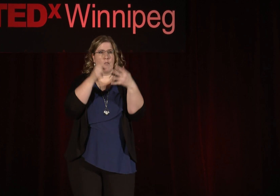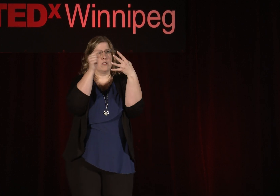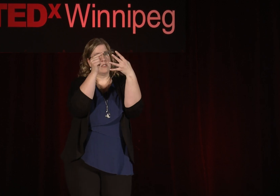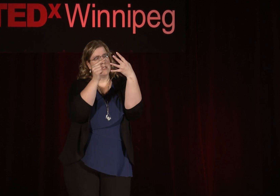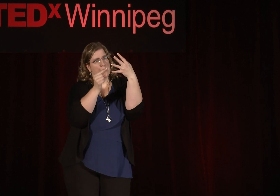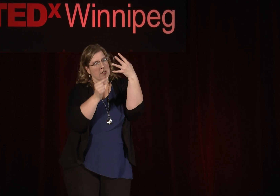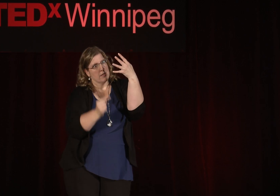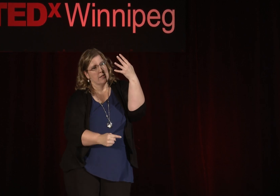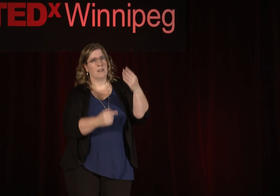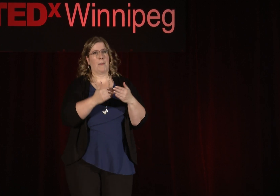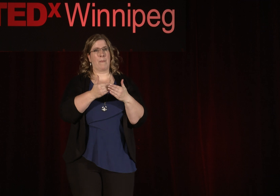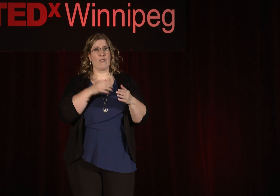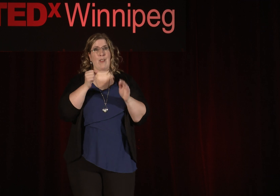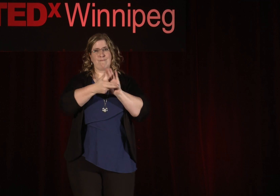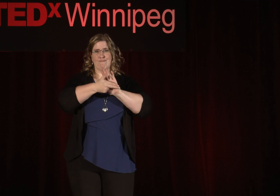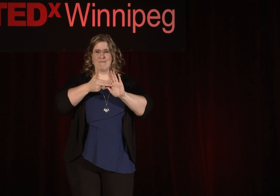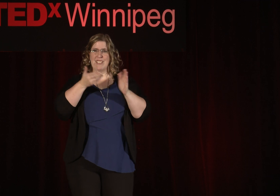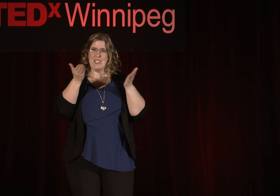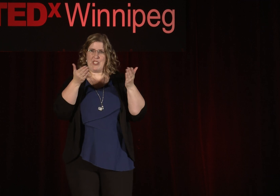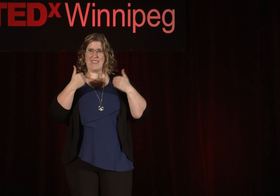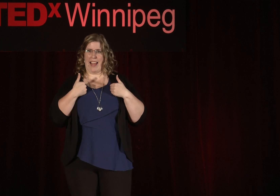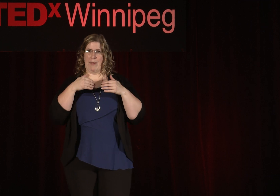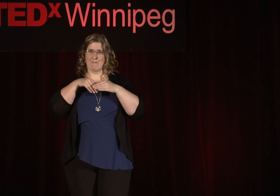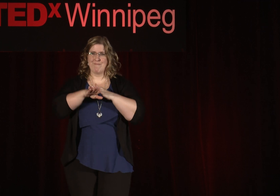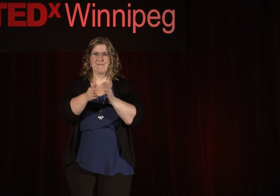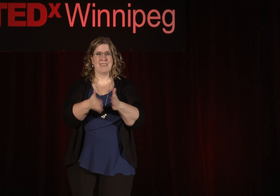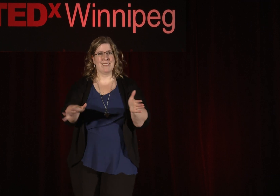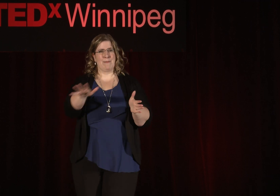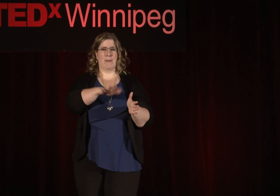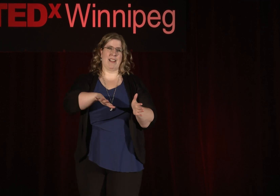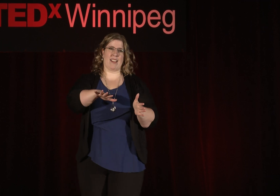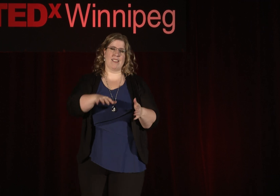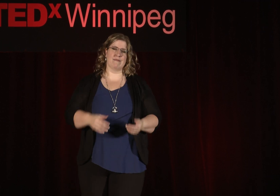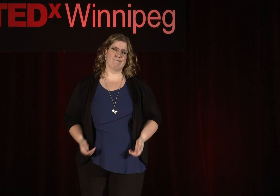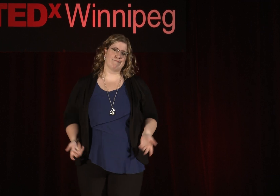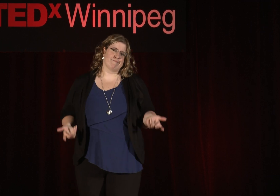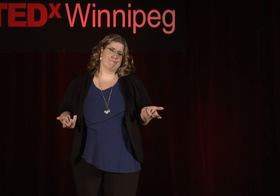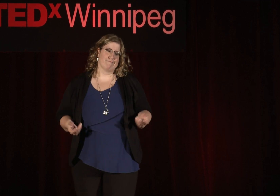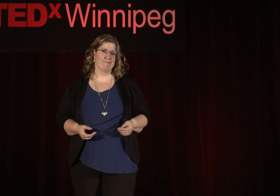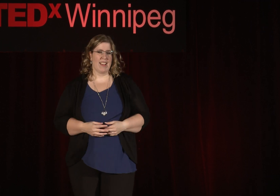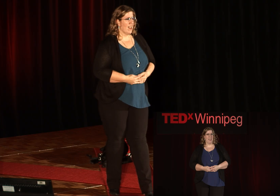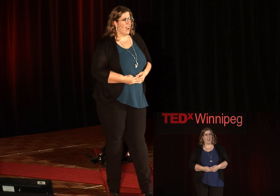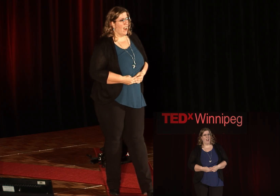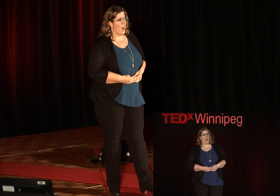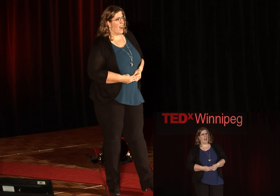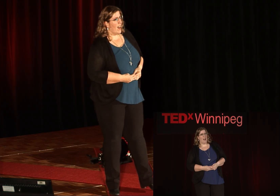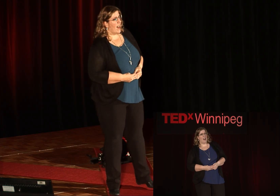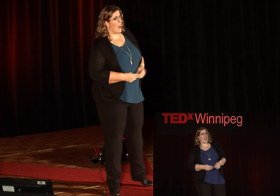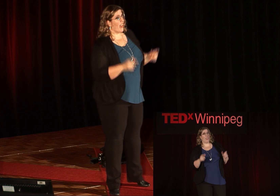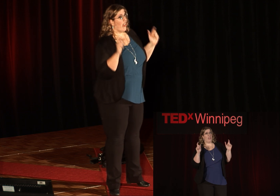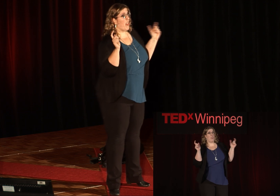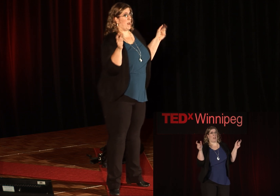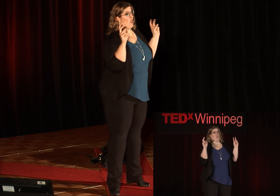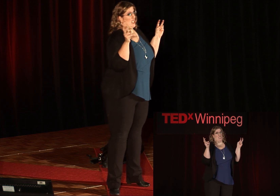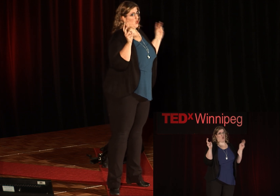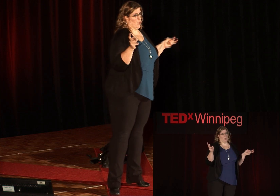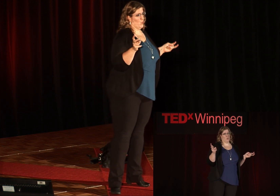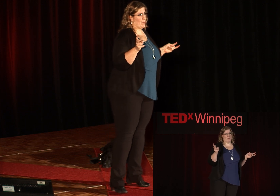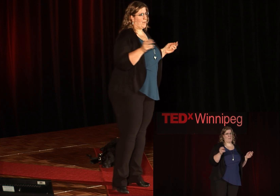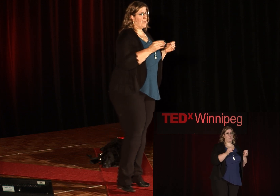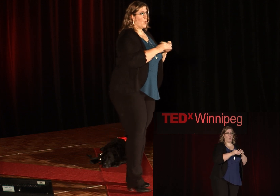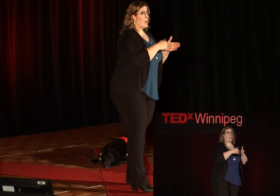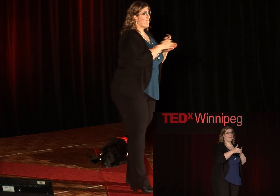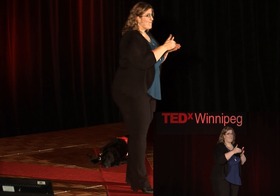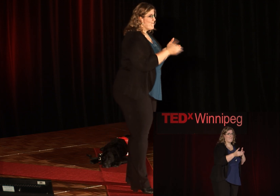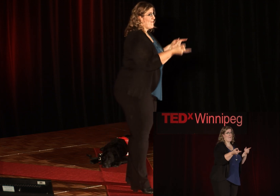and what is required to use the label and access privilege of a service animal. But the bigger and